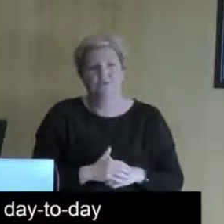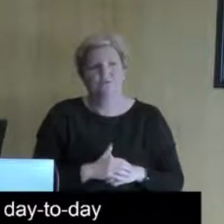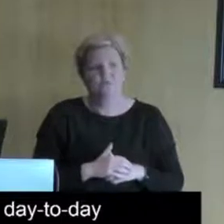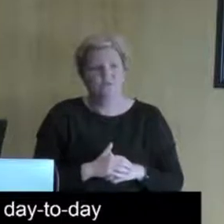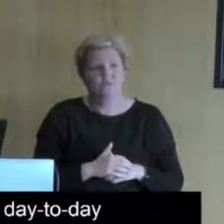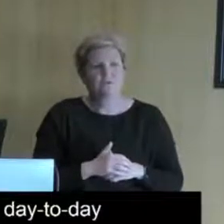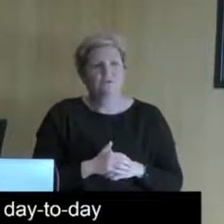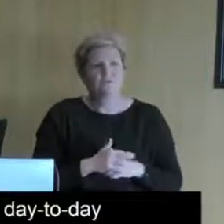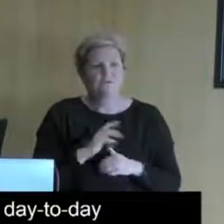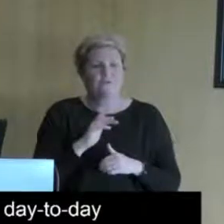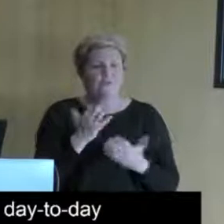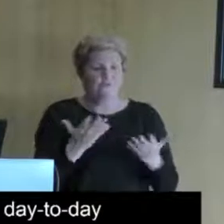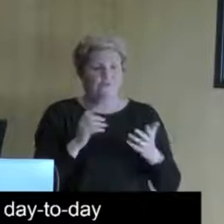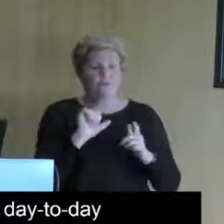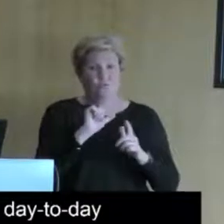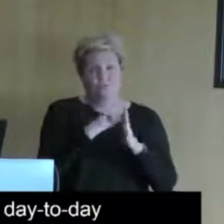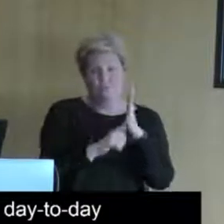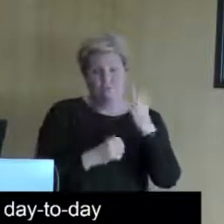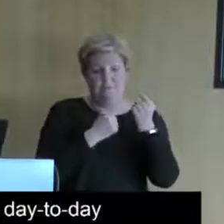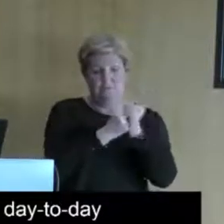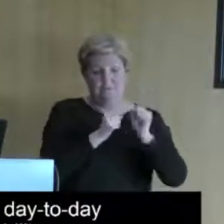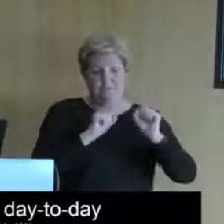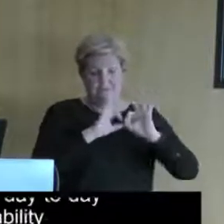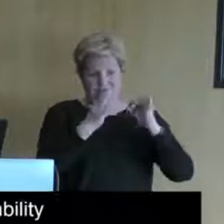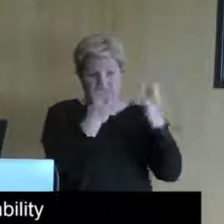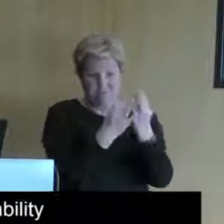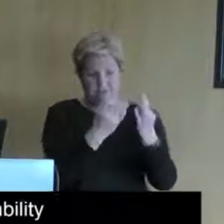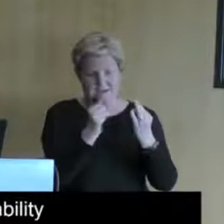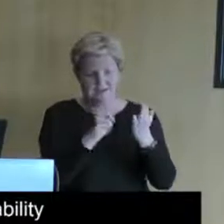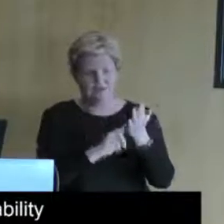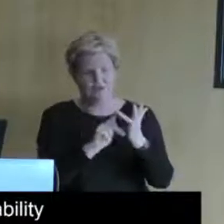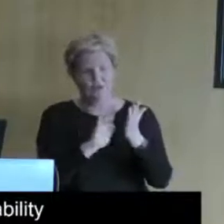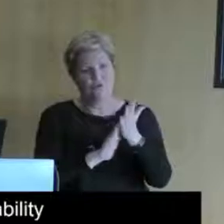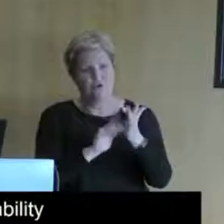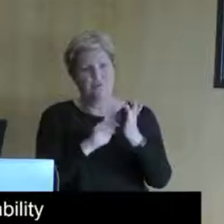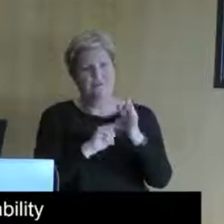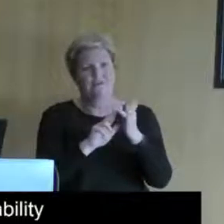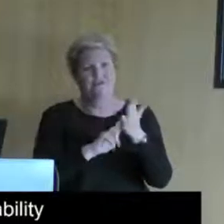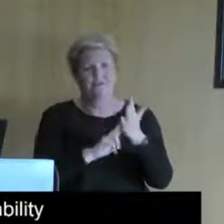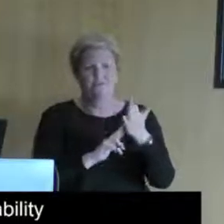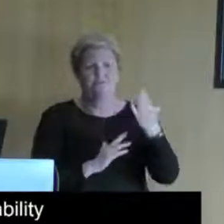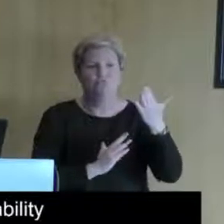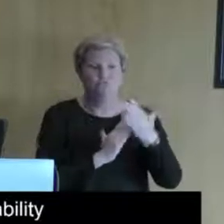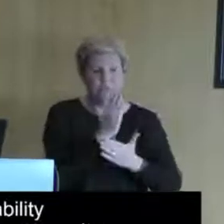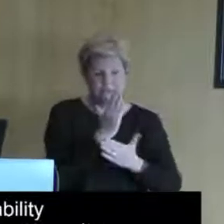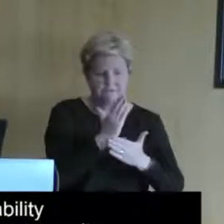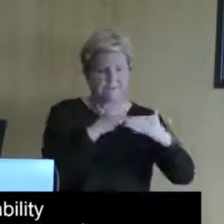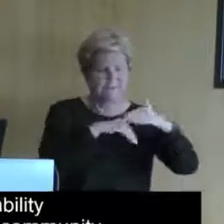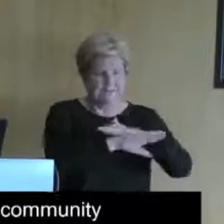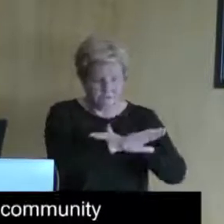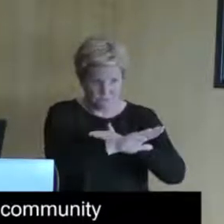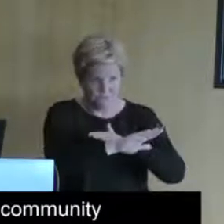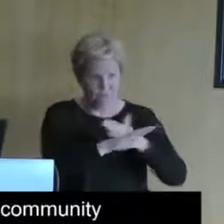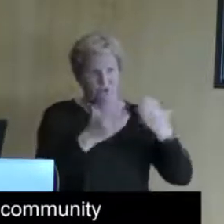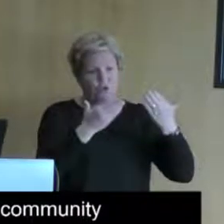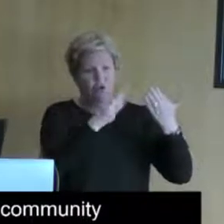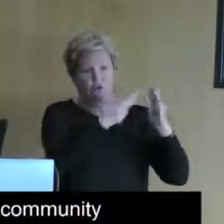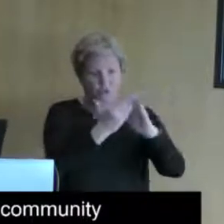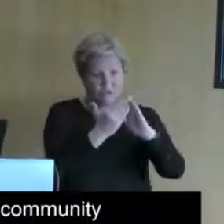that keeping track of every client is going to be part of the business, the day-to-day business of